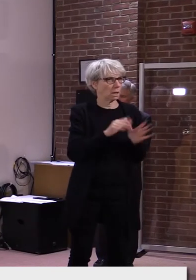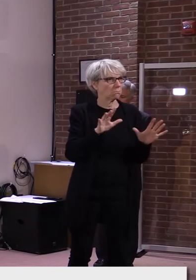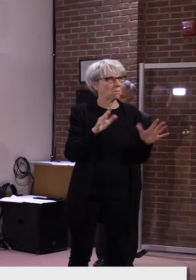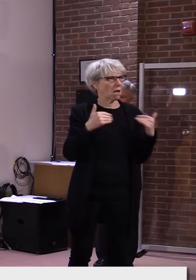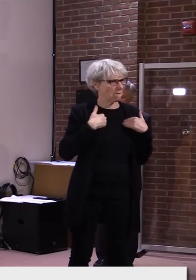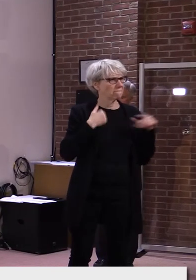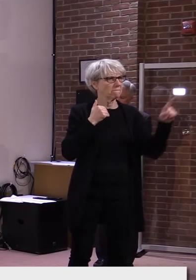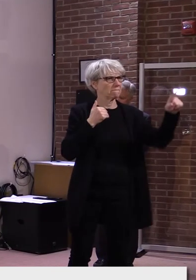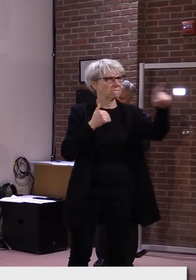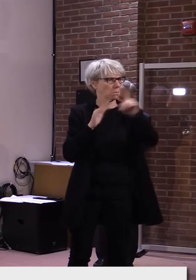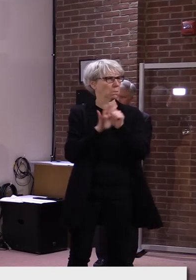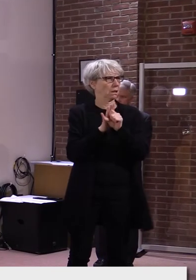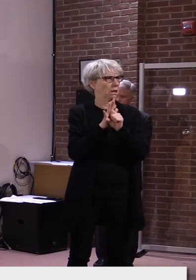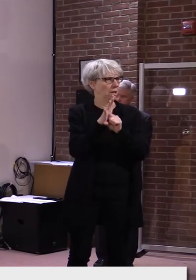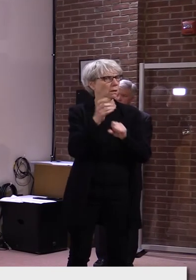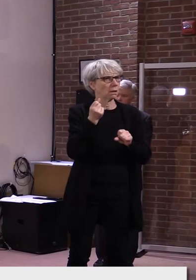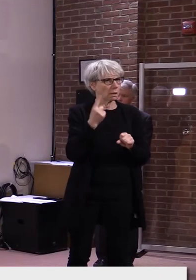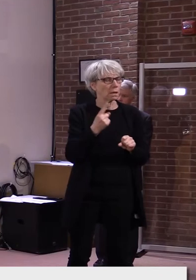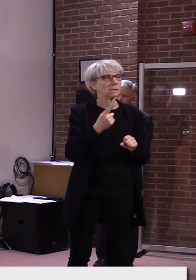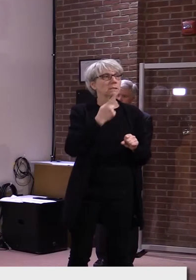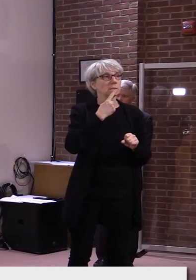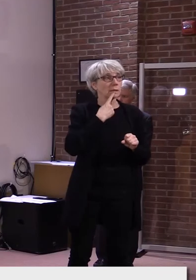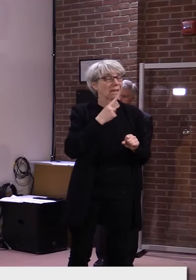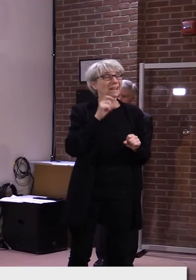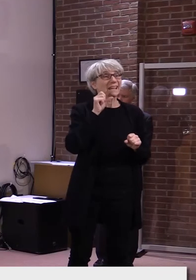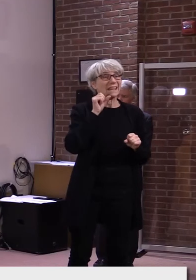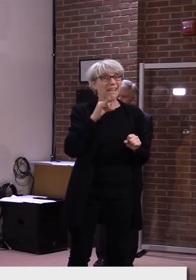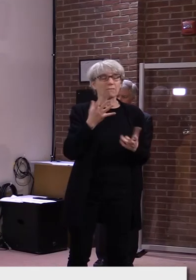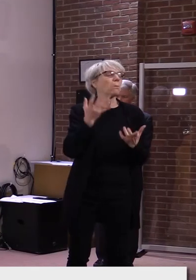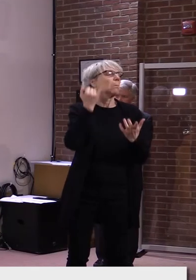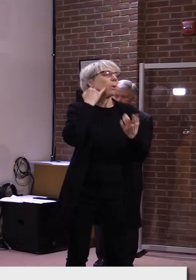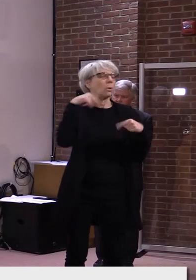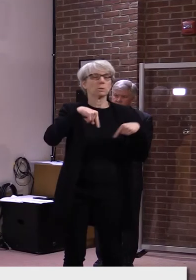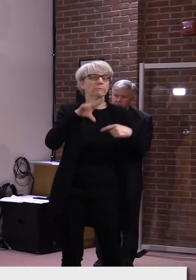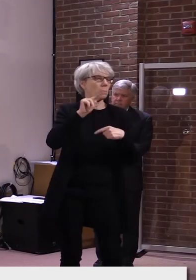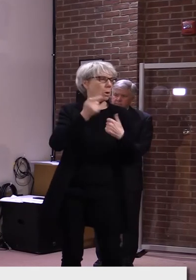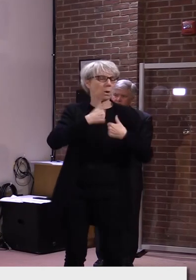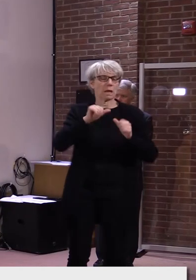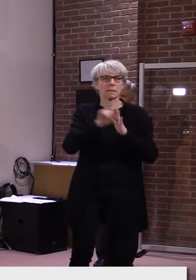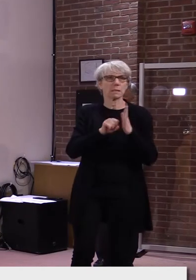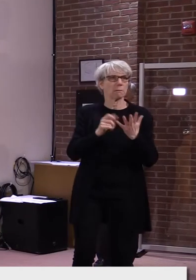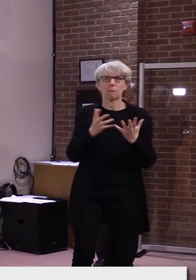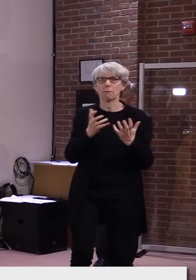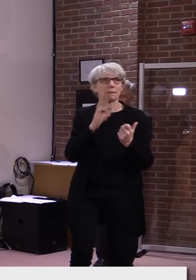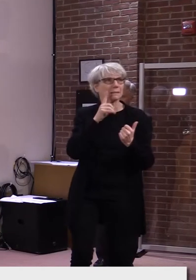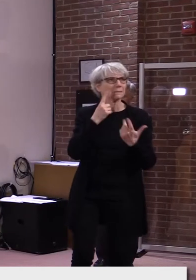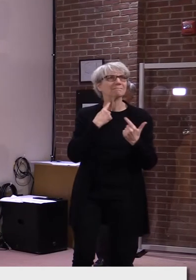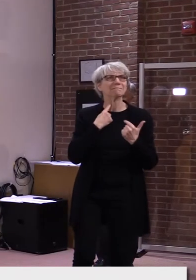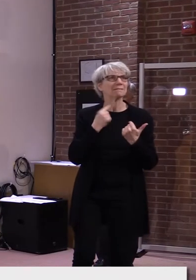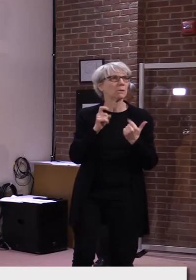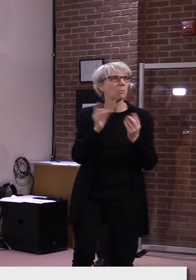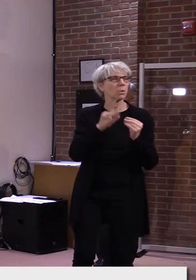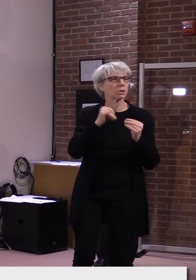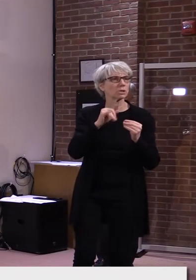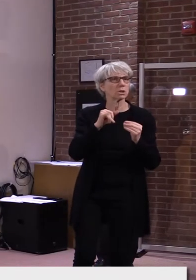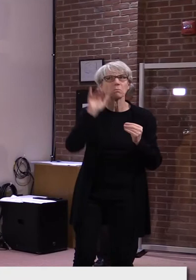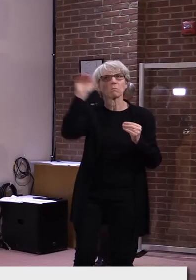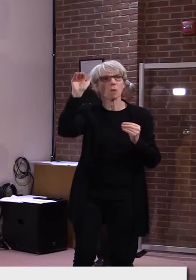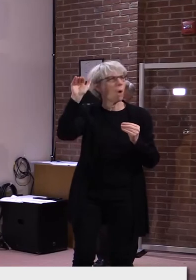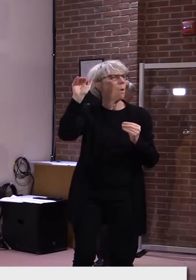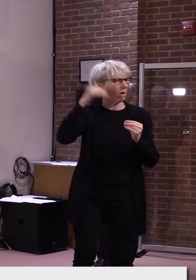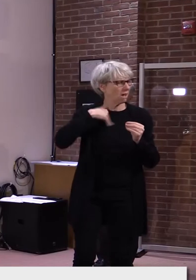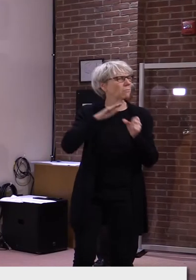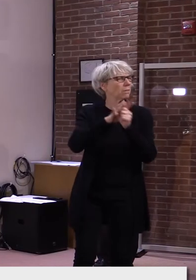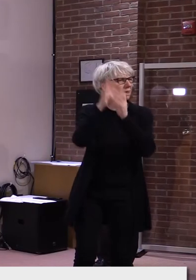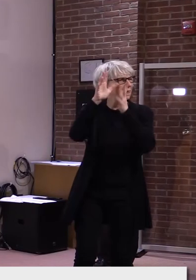some Johnson & Johnson available if we need it. But everyone's trying to use up their supplies at this